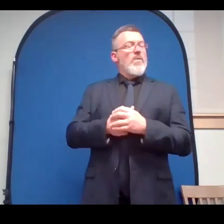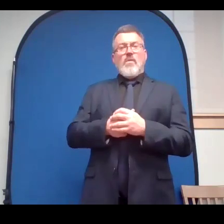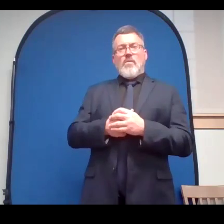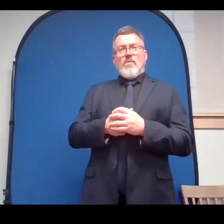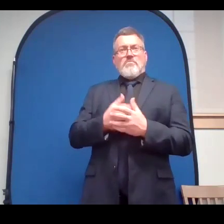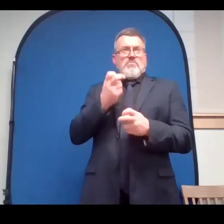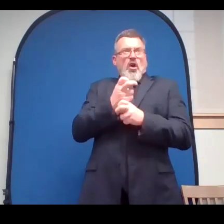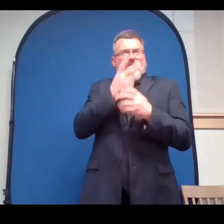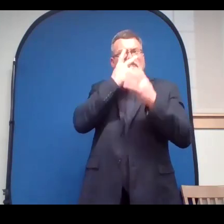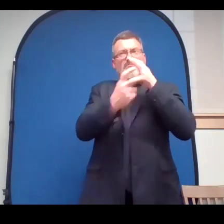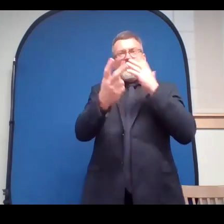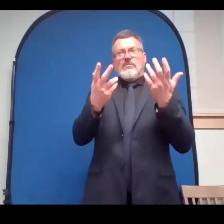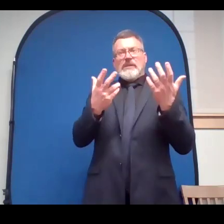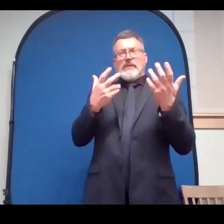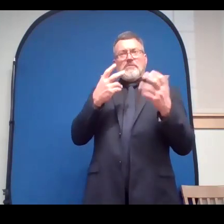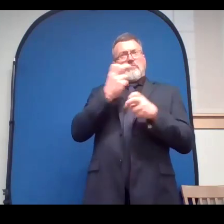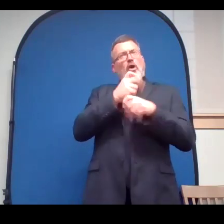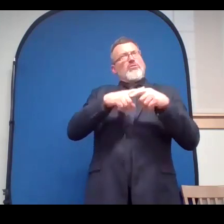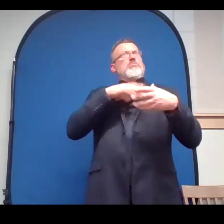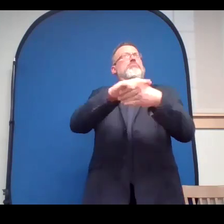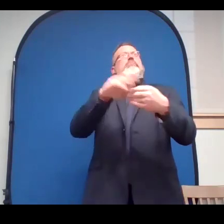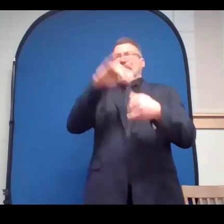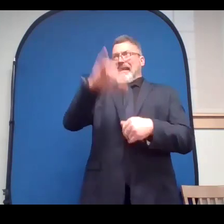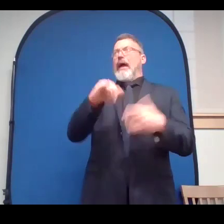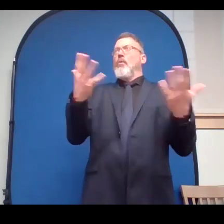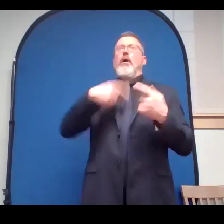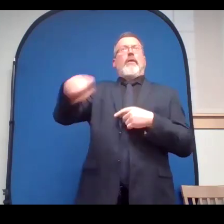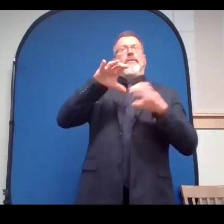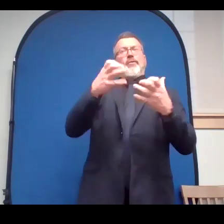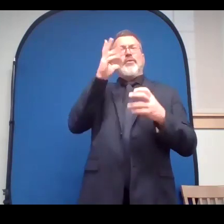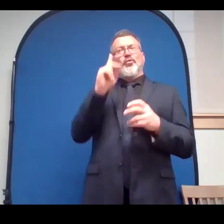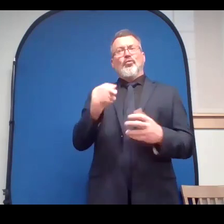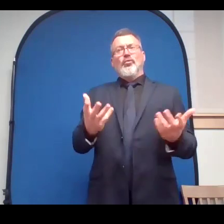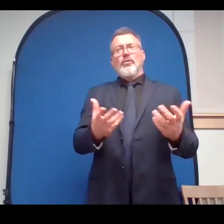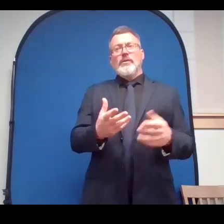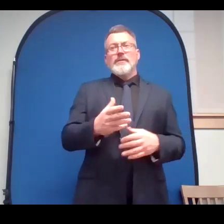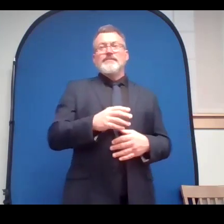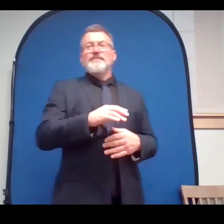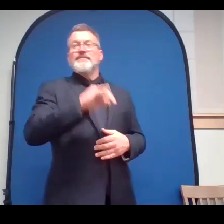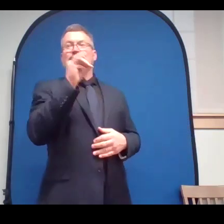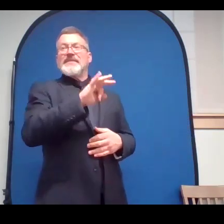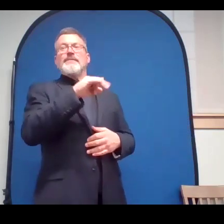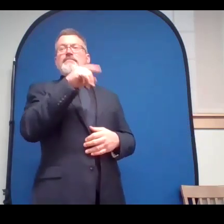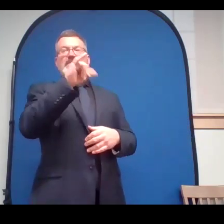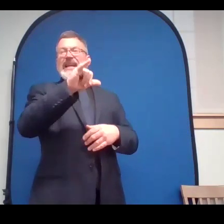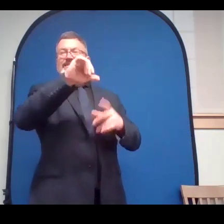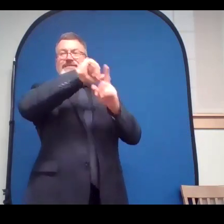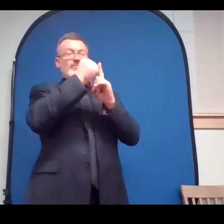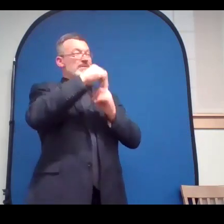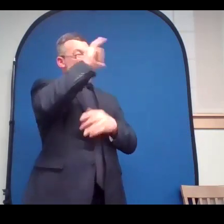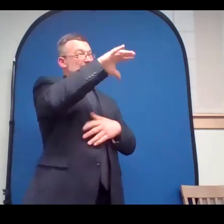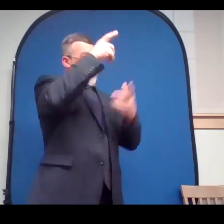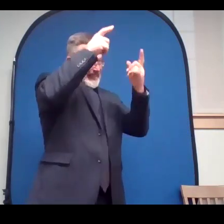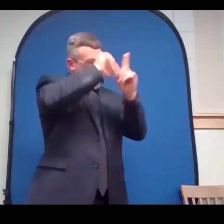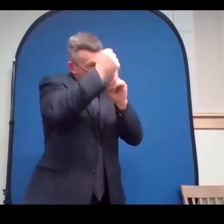for me to speculate on what we would have done, sir. Well, you would have wanted to know about this, wouldn't you? Capacity, sir, as a Nashua